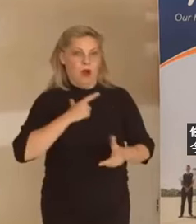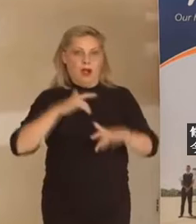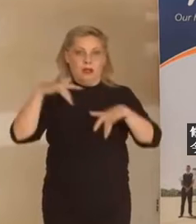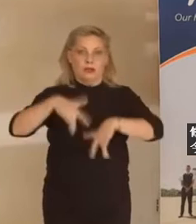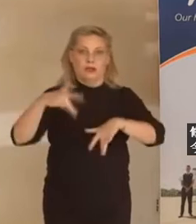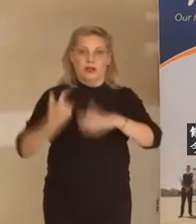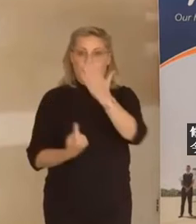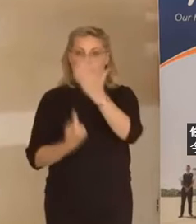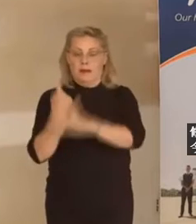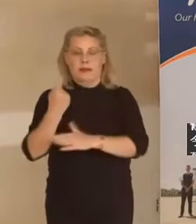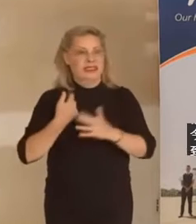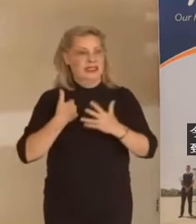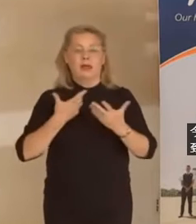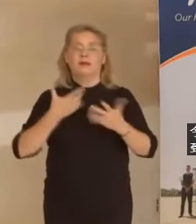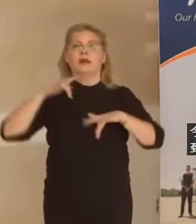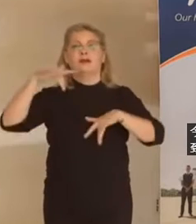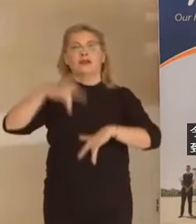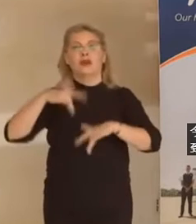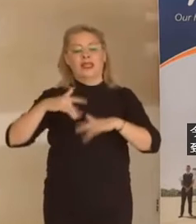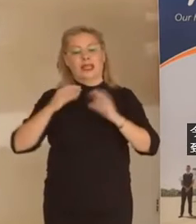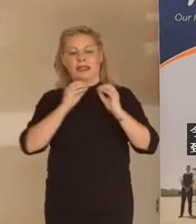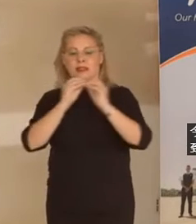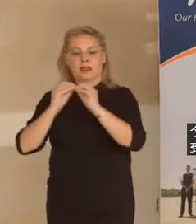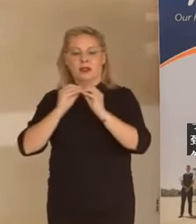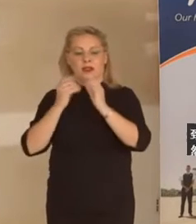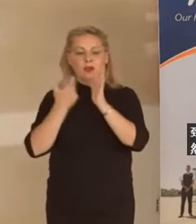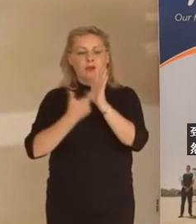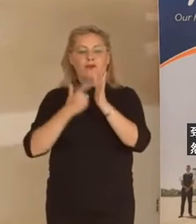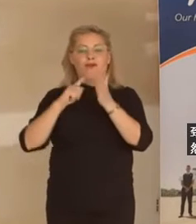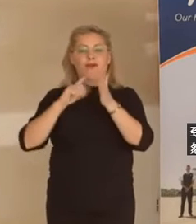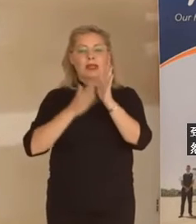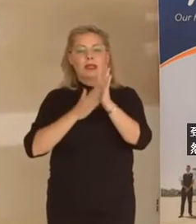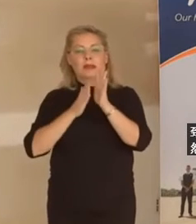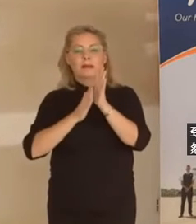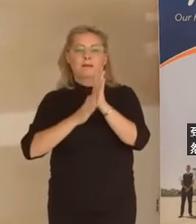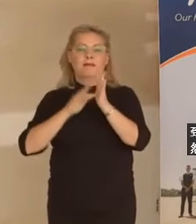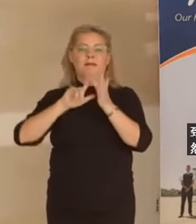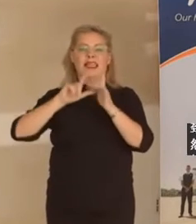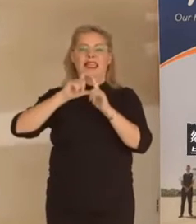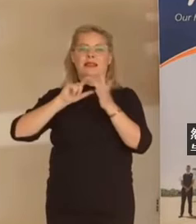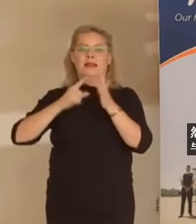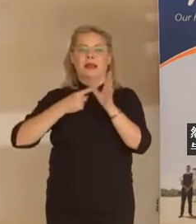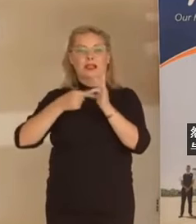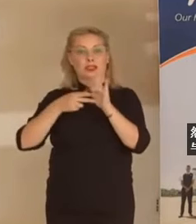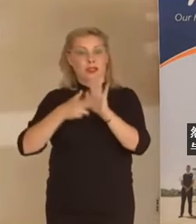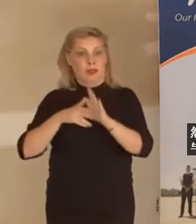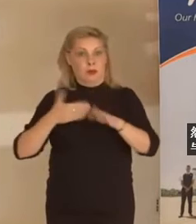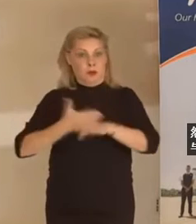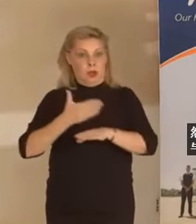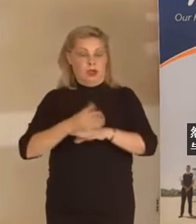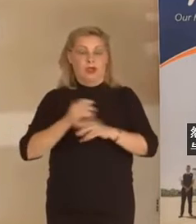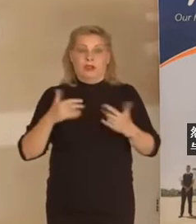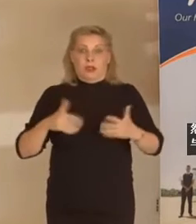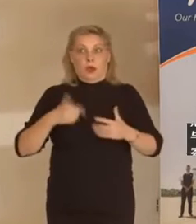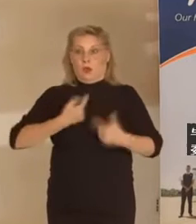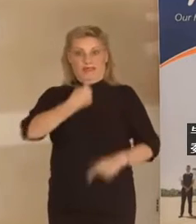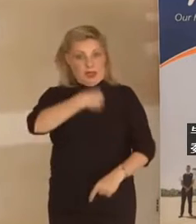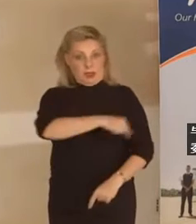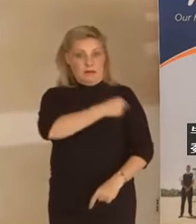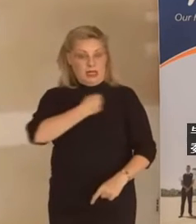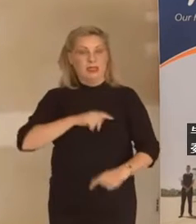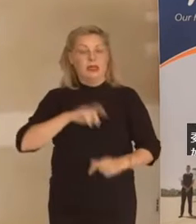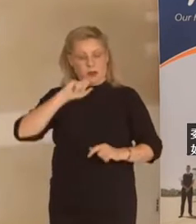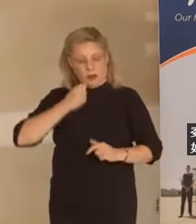committed today to the remediation of Goat Island, and then we'll work very closely with the local Aboriginal Land Council in